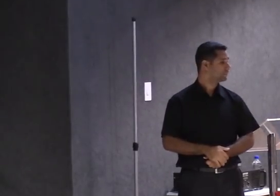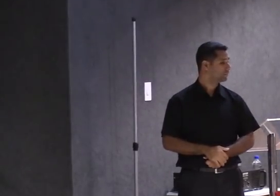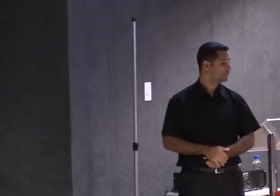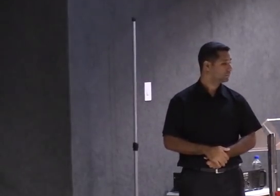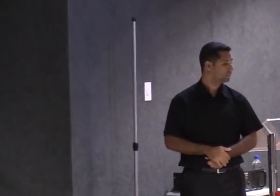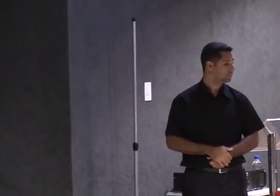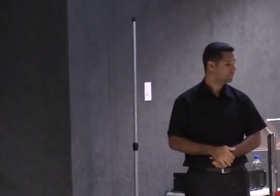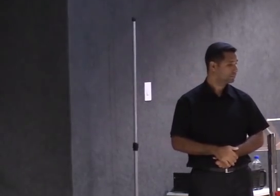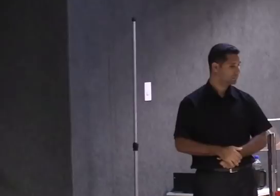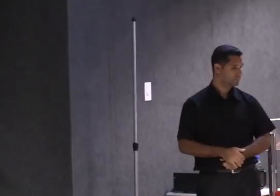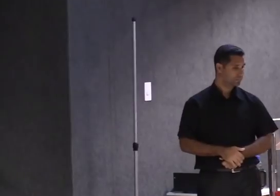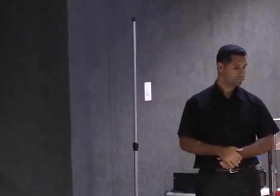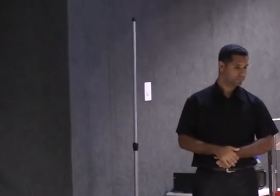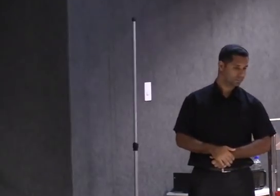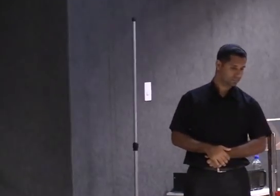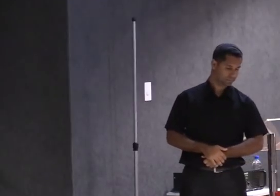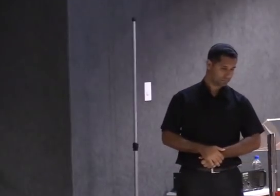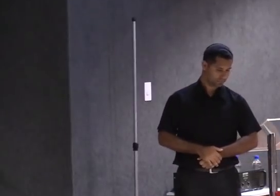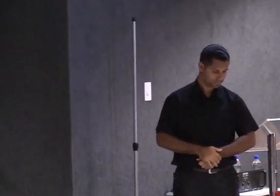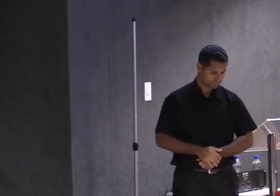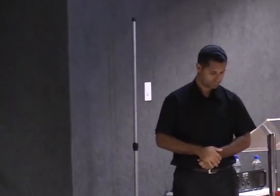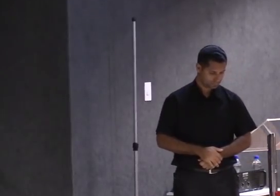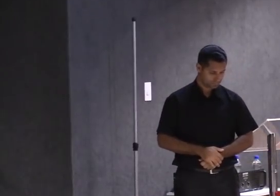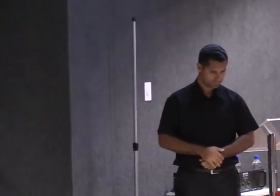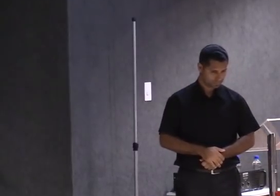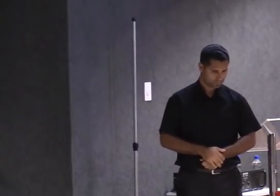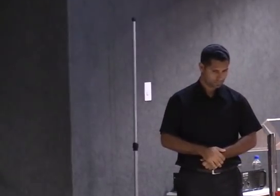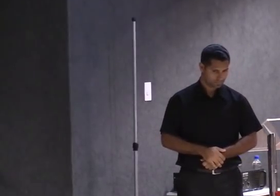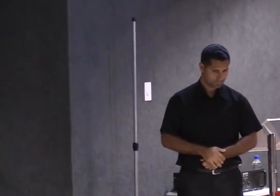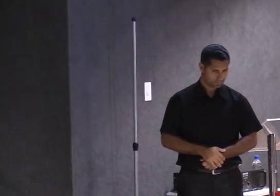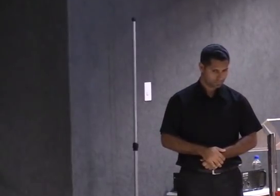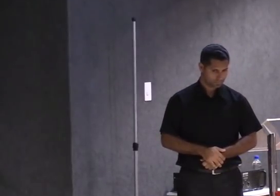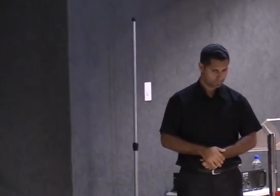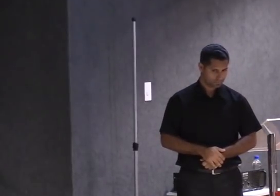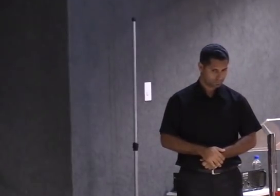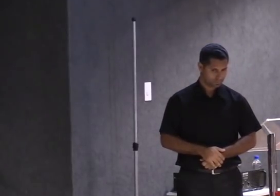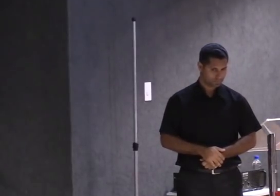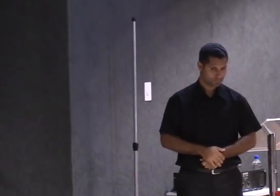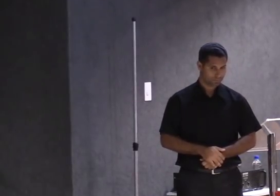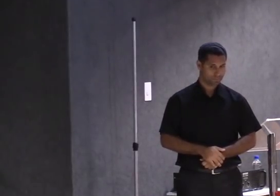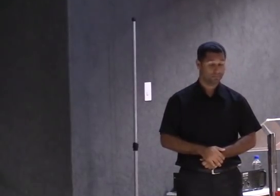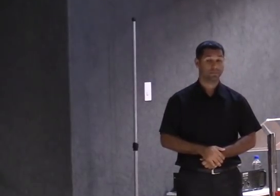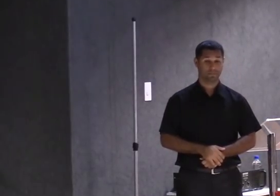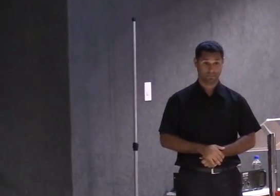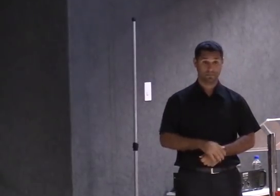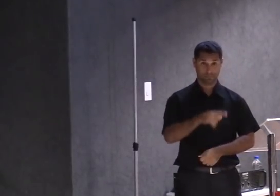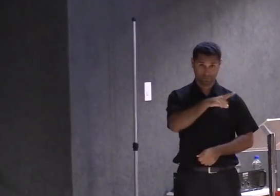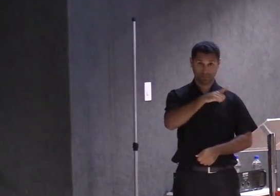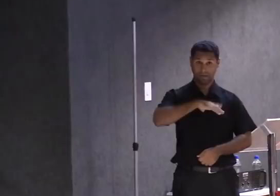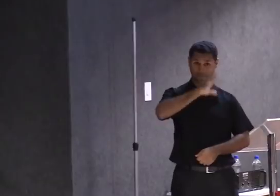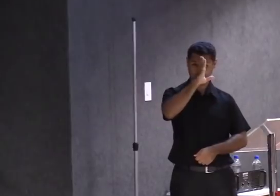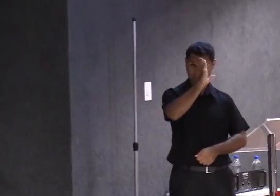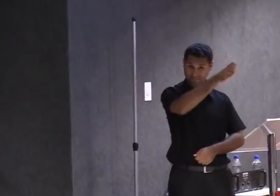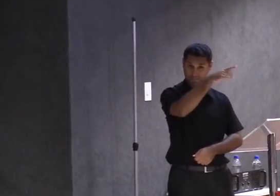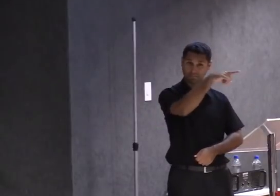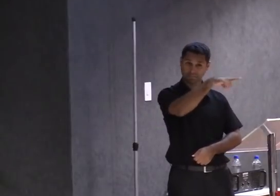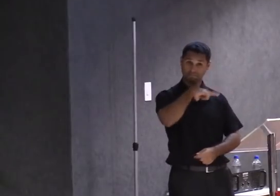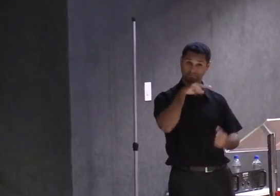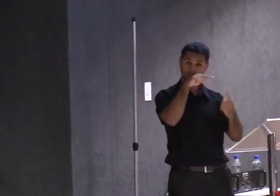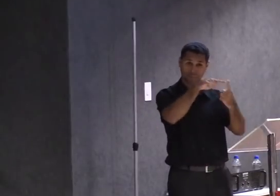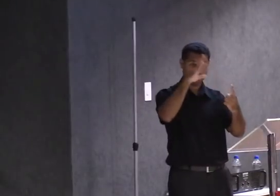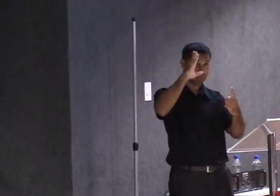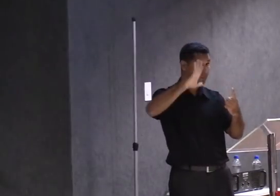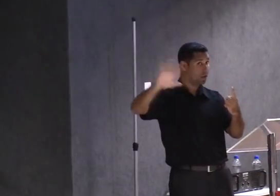So let's go into the topic of student-centered education. Esse é o ponto principal, esse é o cerne da